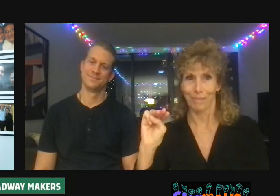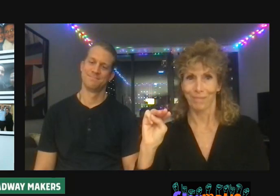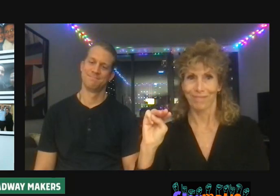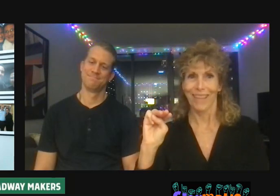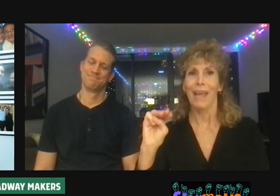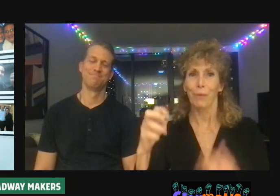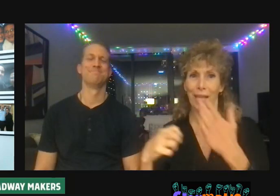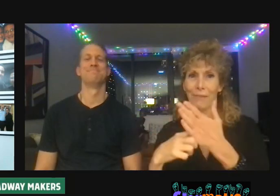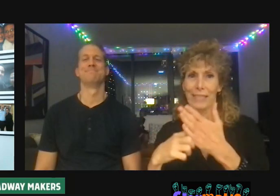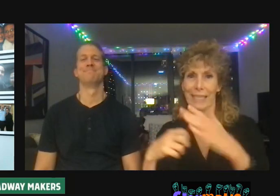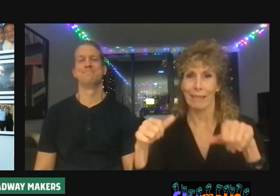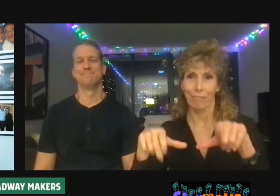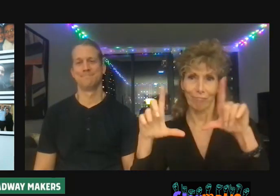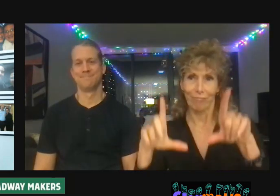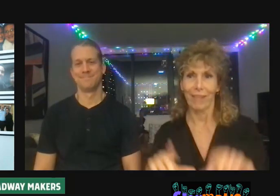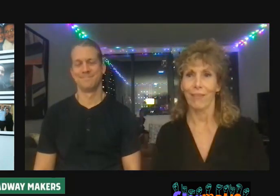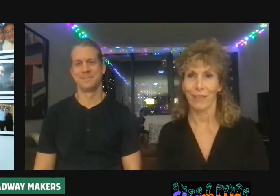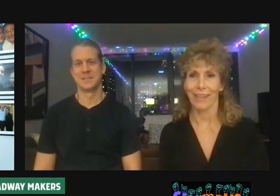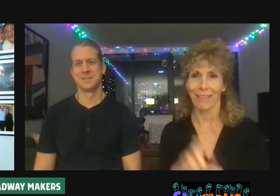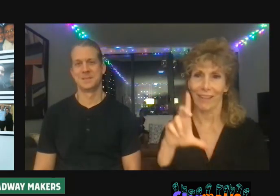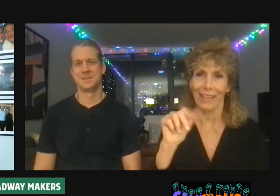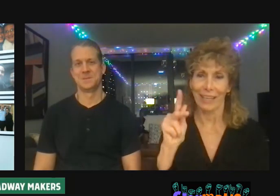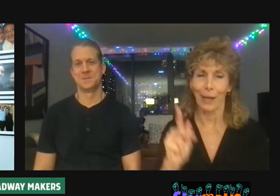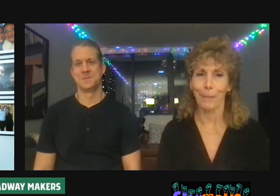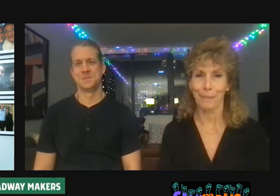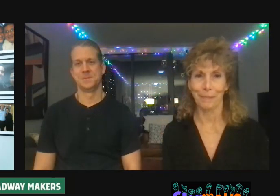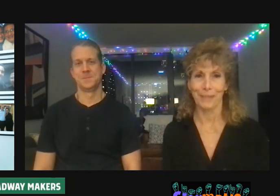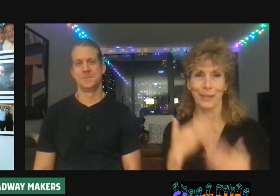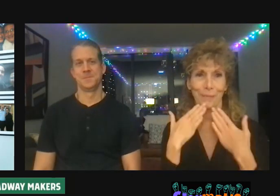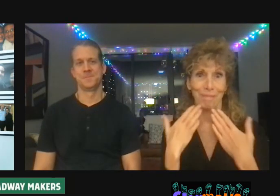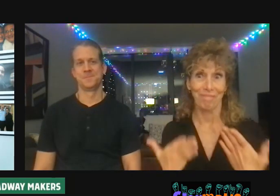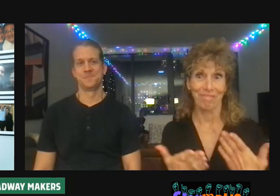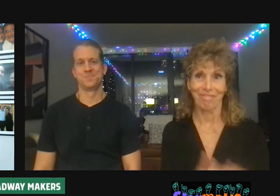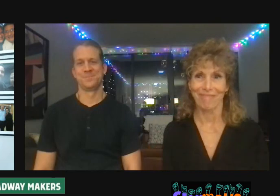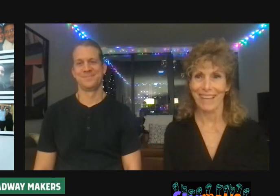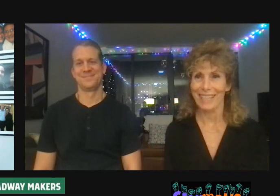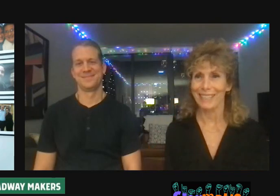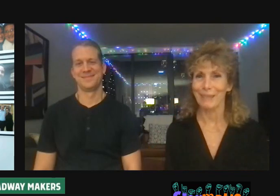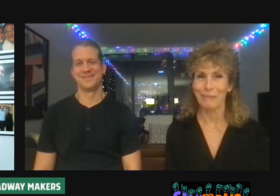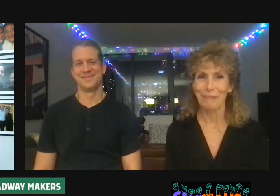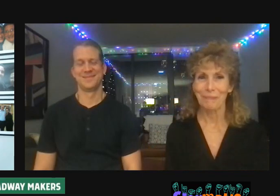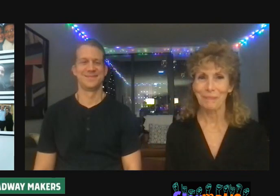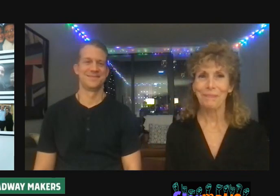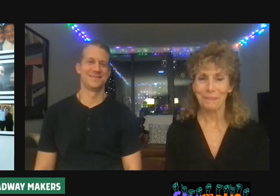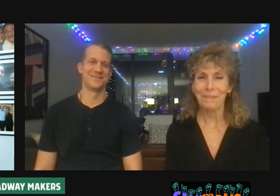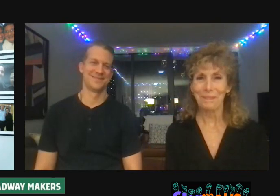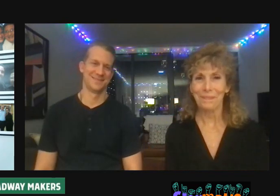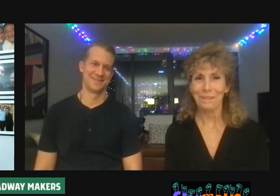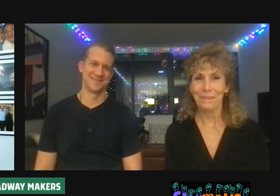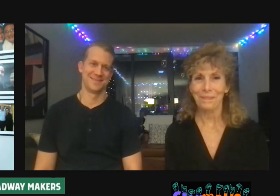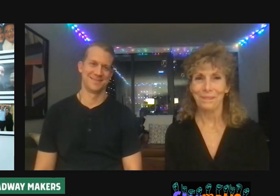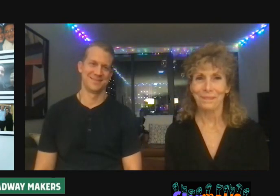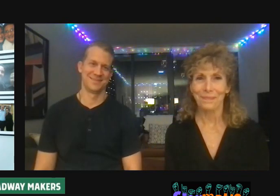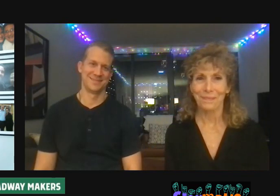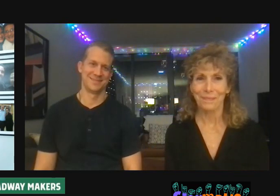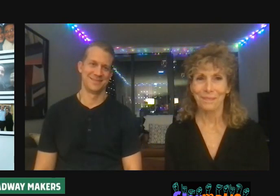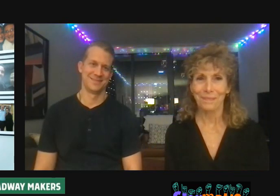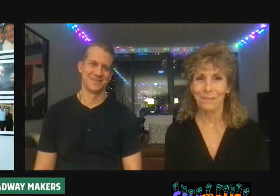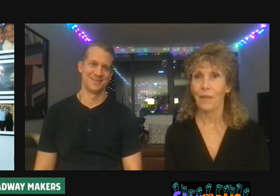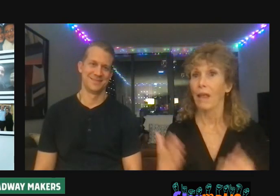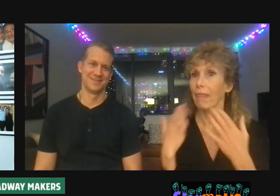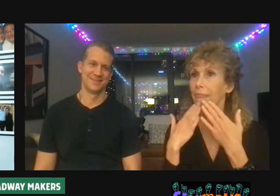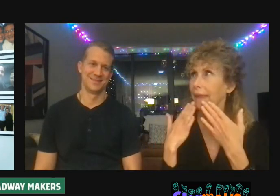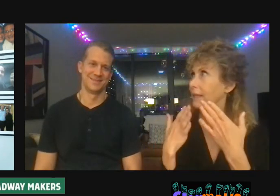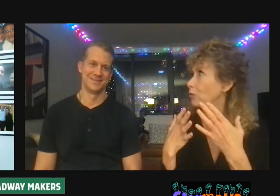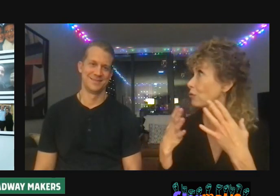www.triadnyc.com, and we'll have the ticket. Everything, the link up. So thanks. Thank you so